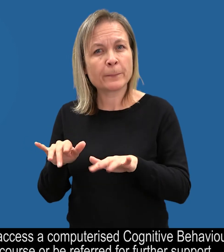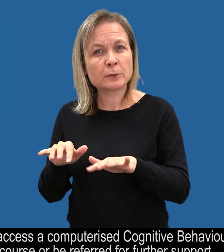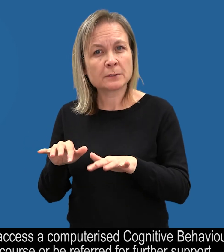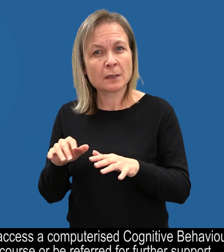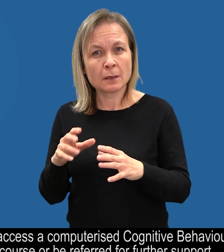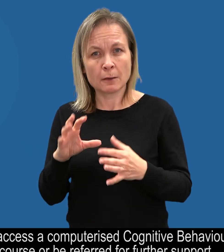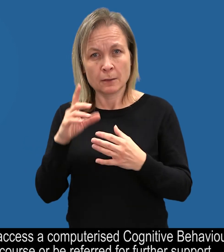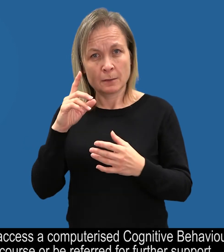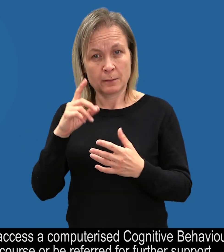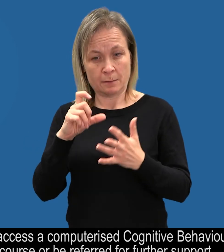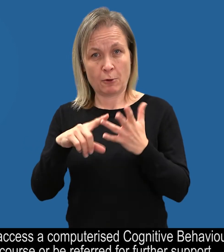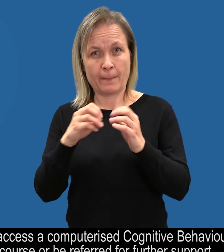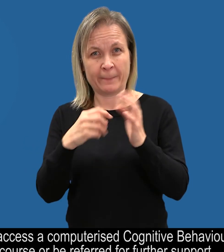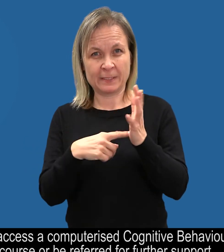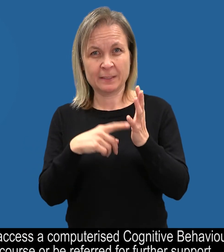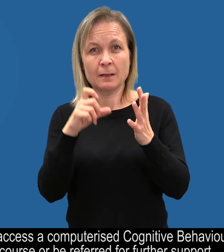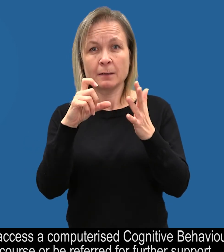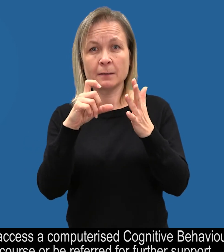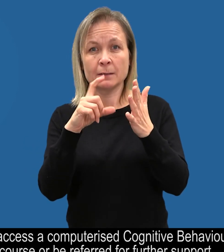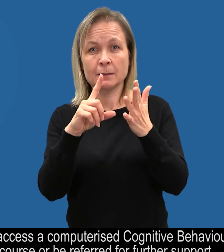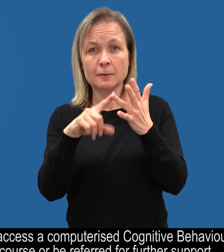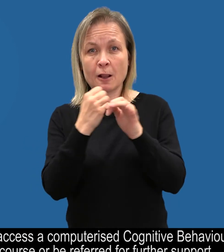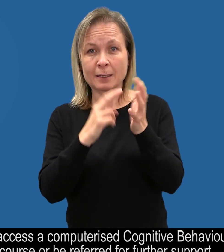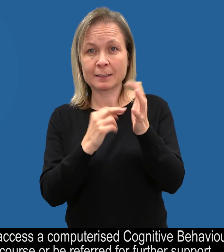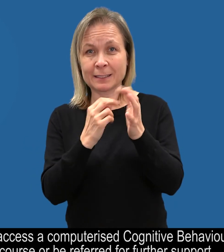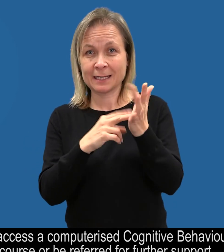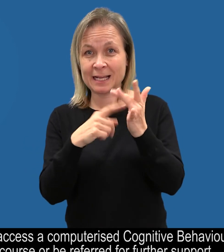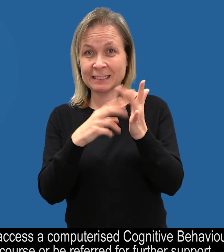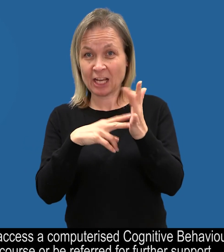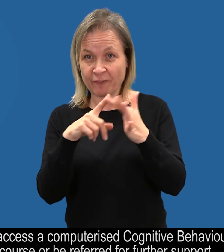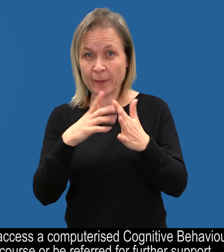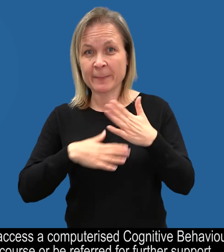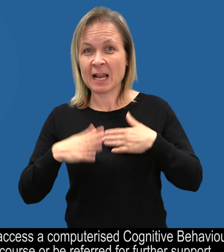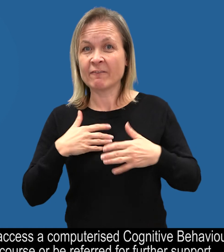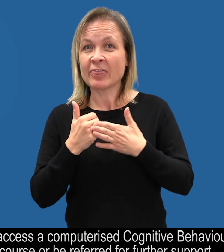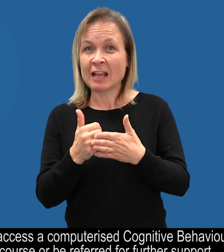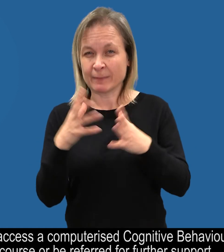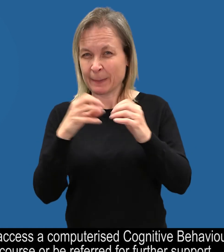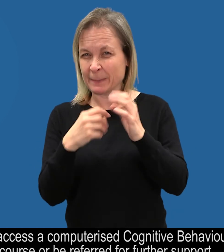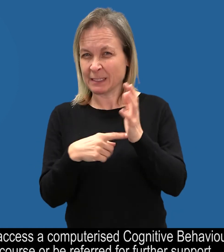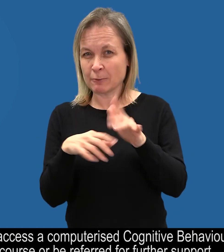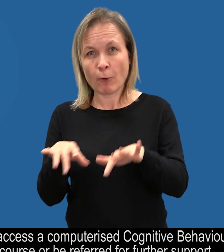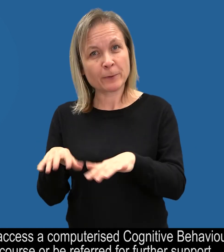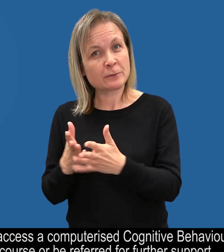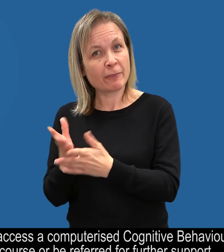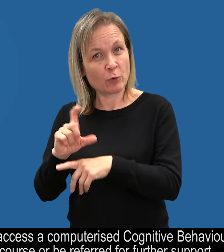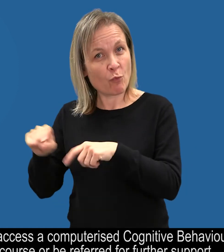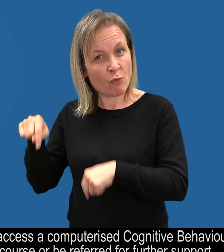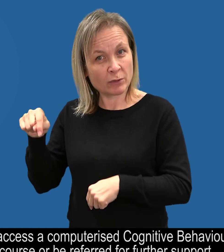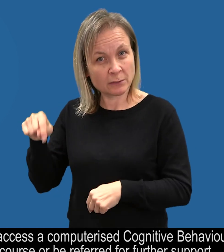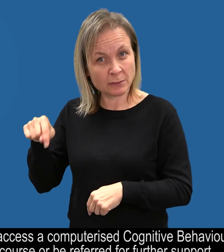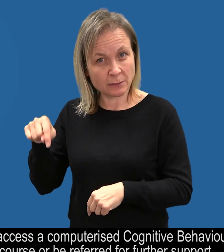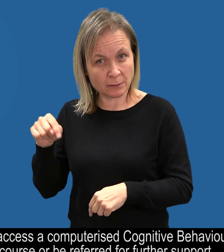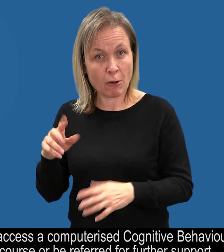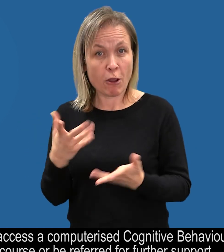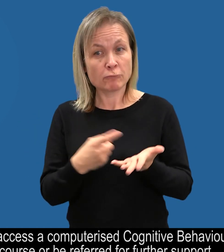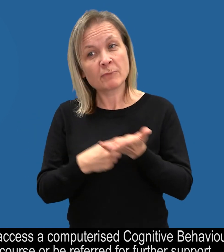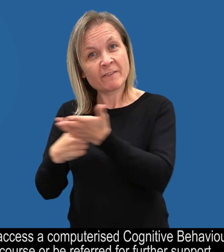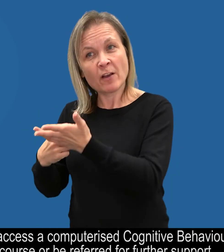You may be able to access a computerized cognitive behavioural therapy (CBT) course or be referred for further support, such